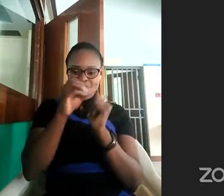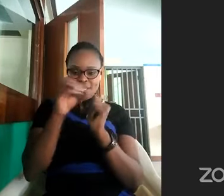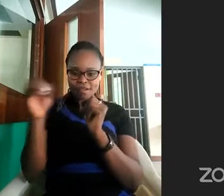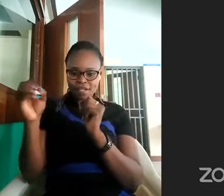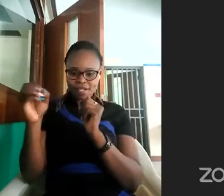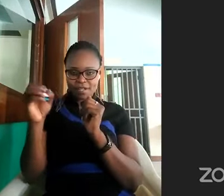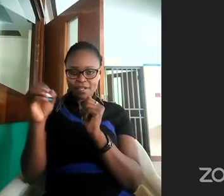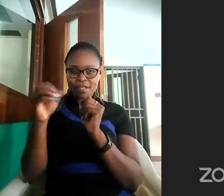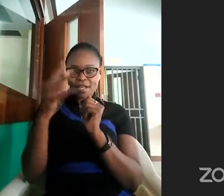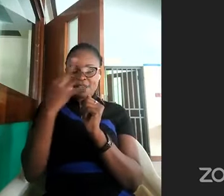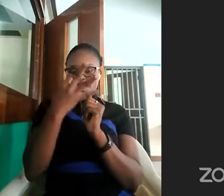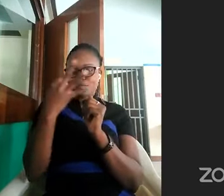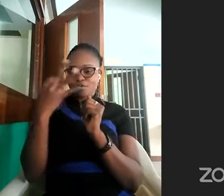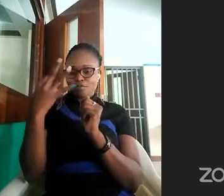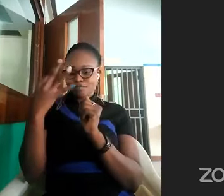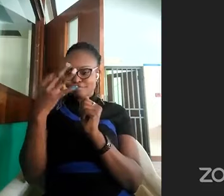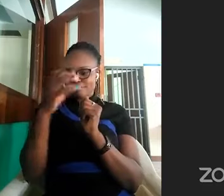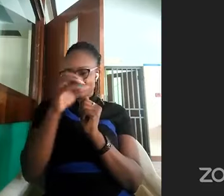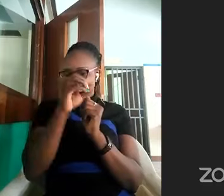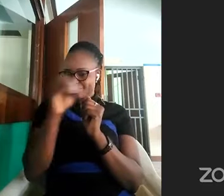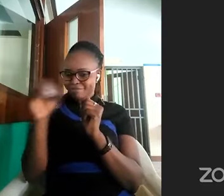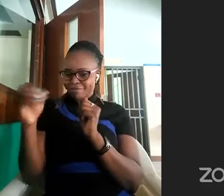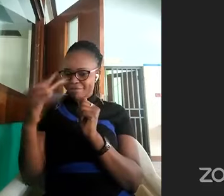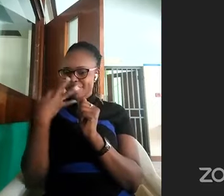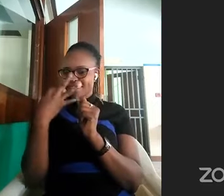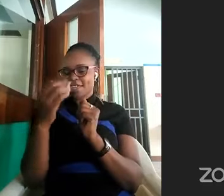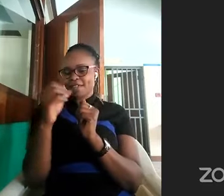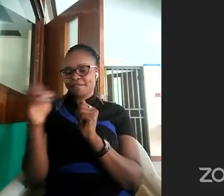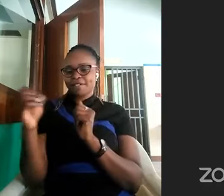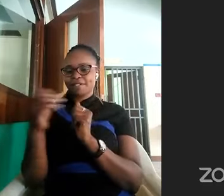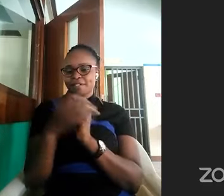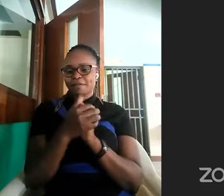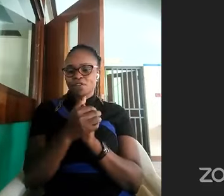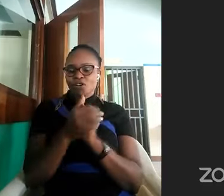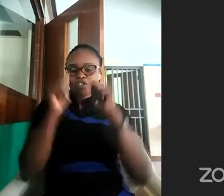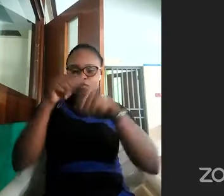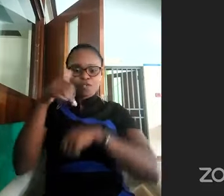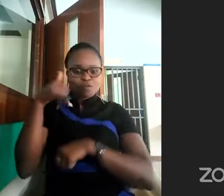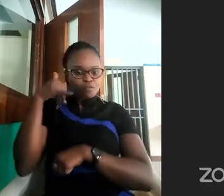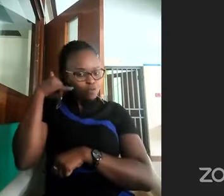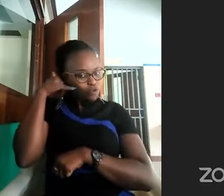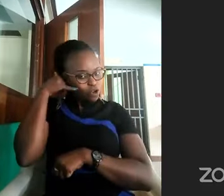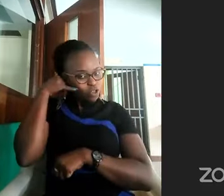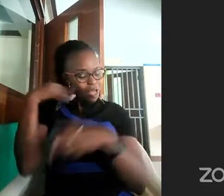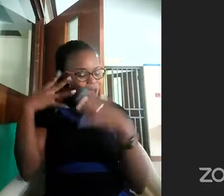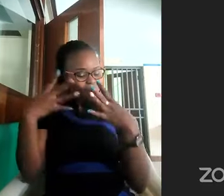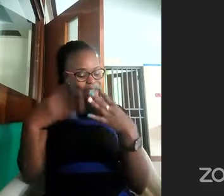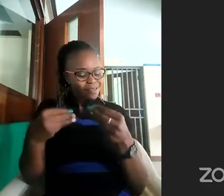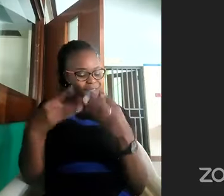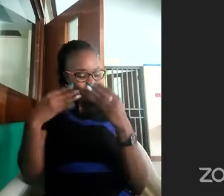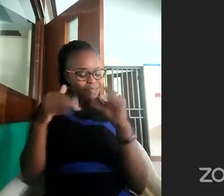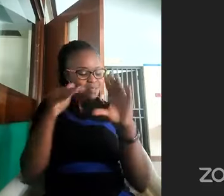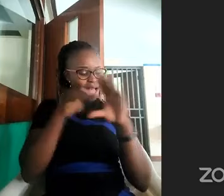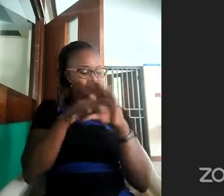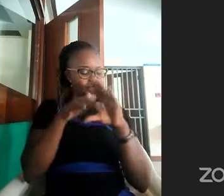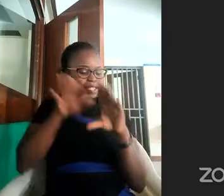0800-000300. That is the number that somebody can call and they will easily access Mama Siri nearest to their counties. Another